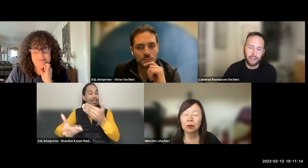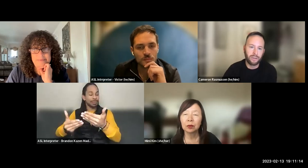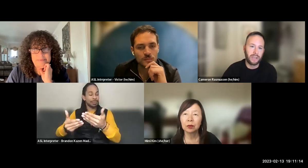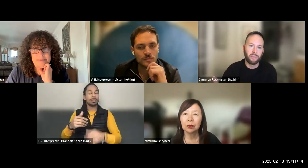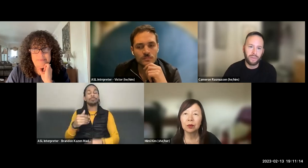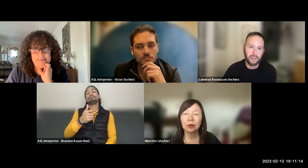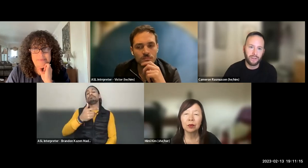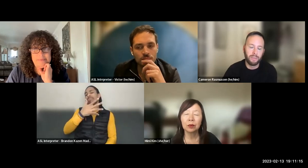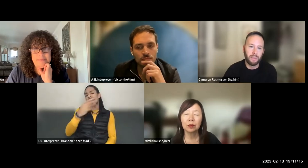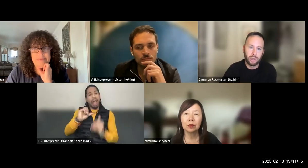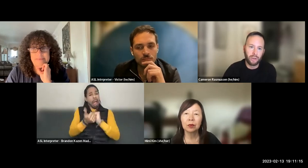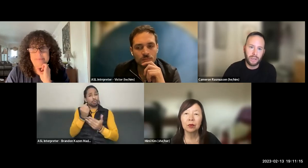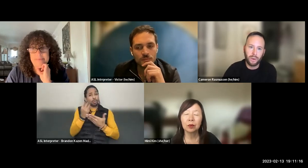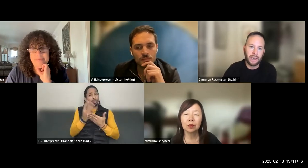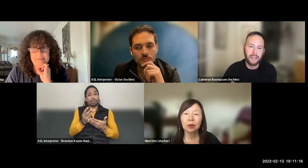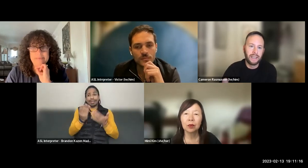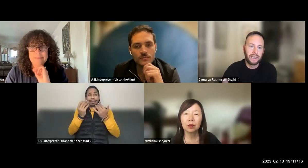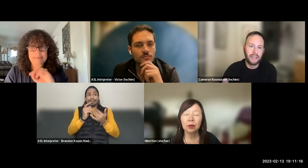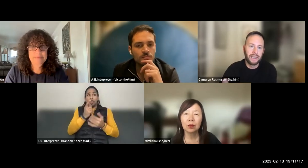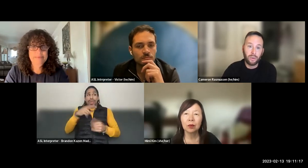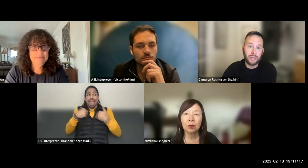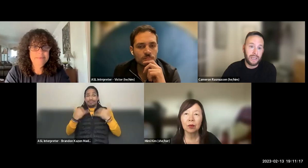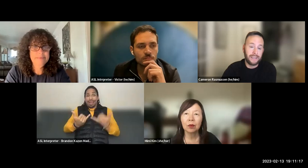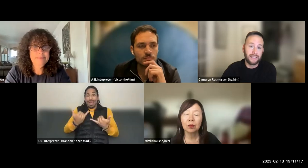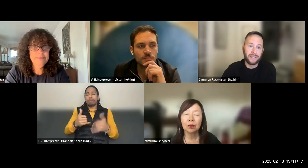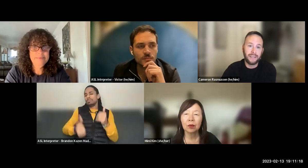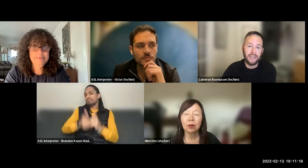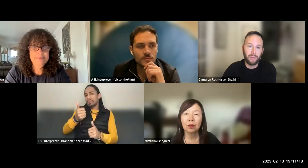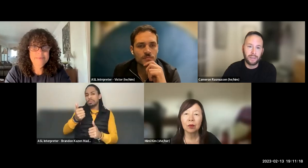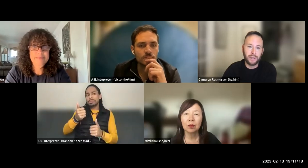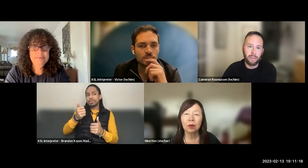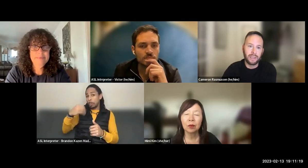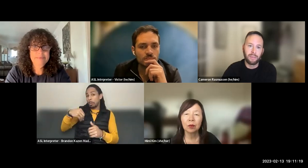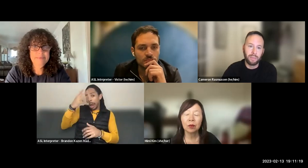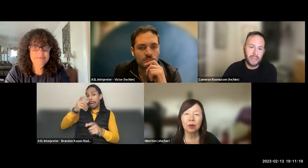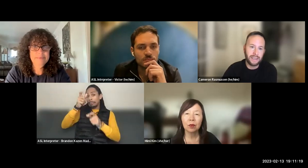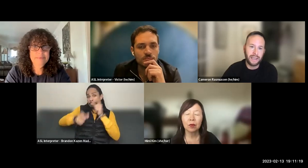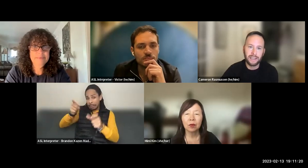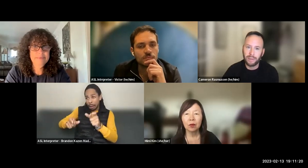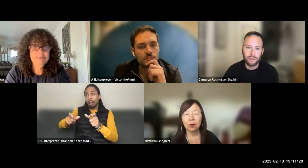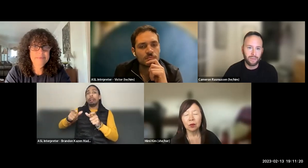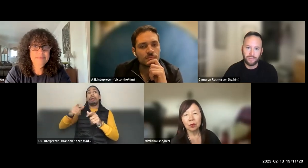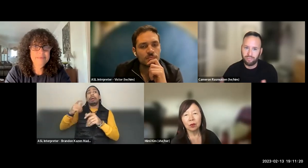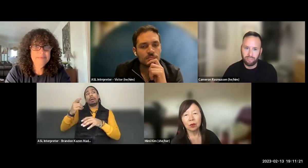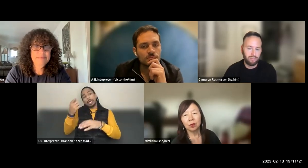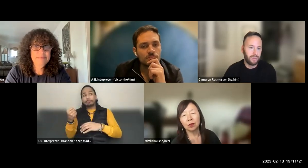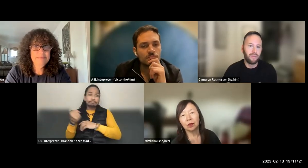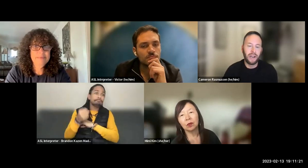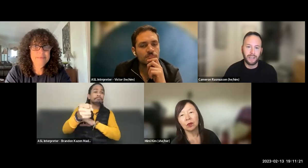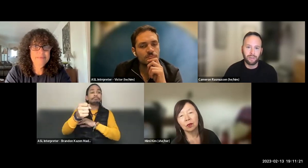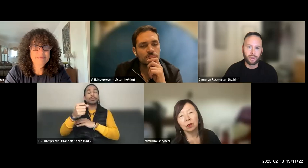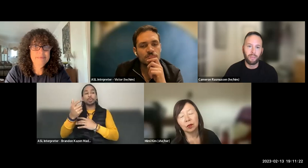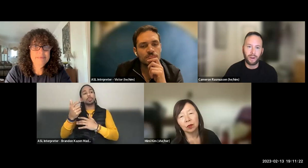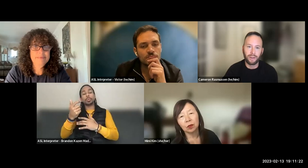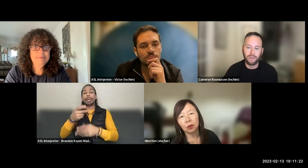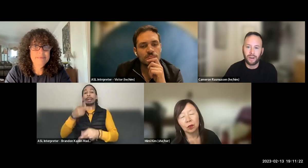least the mainstream, professional, majority white social work, has existed to keep racial capitalism in place and has been a sort of